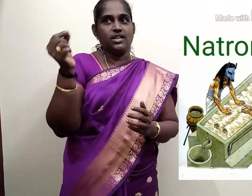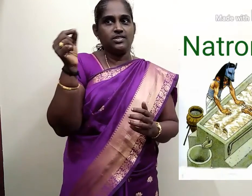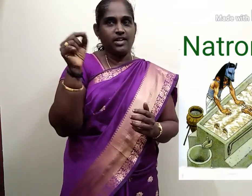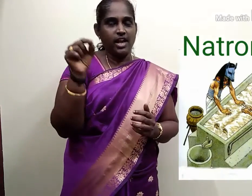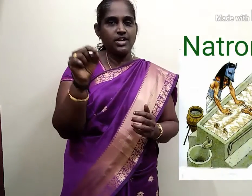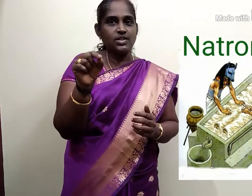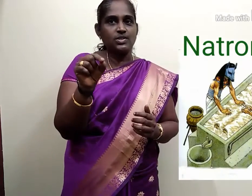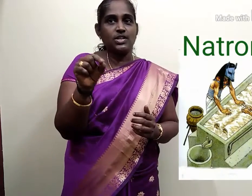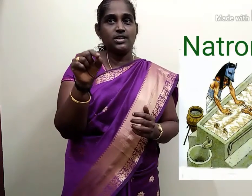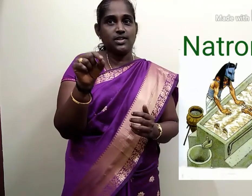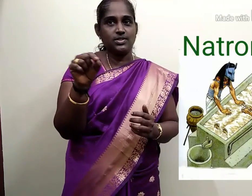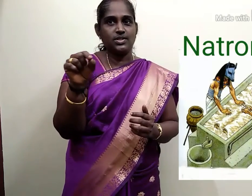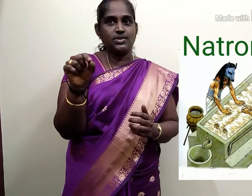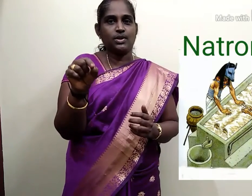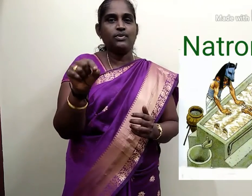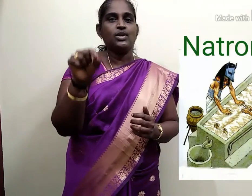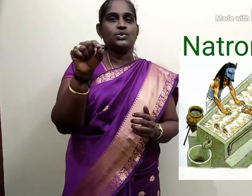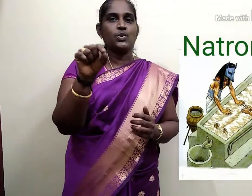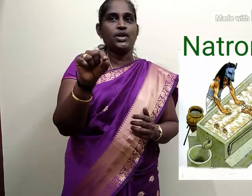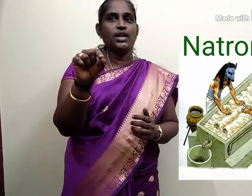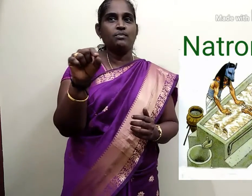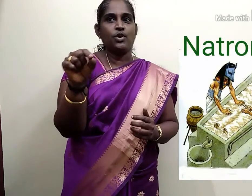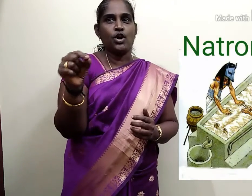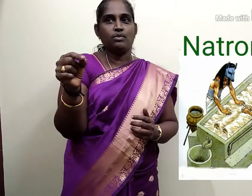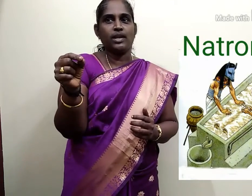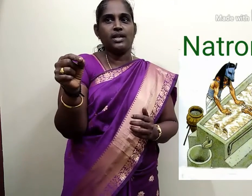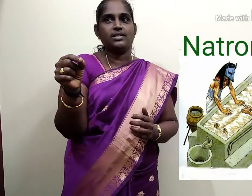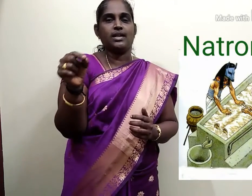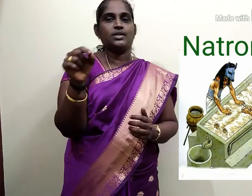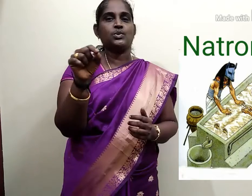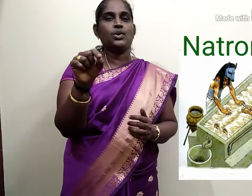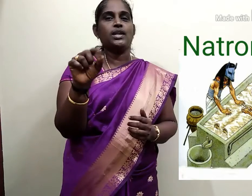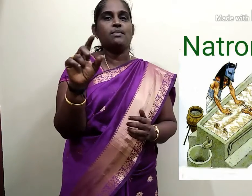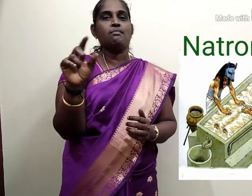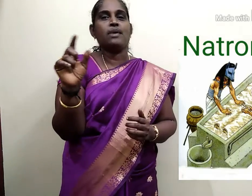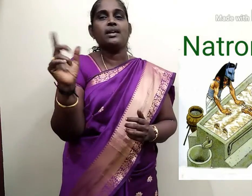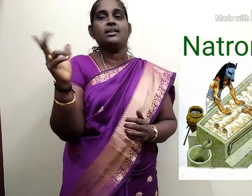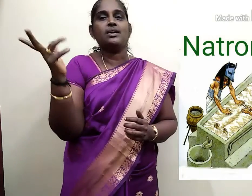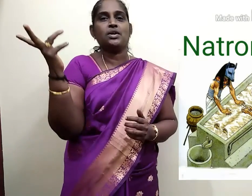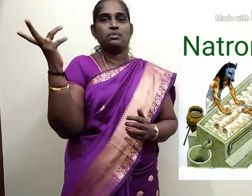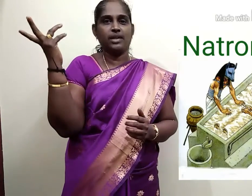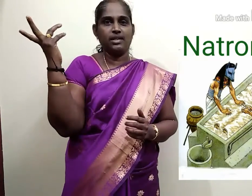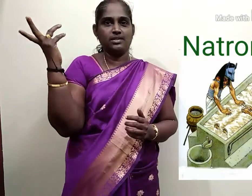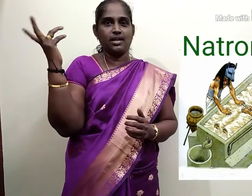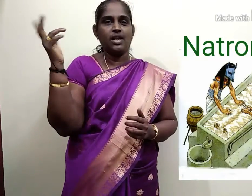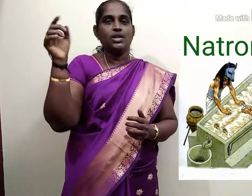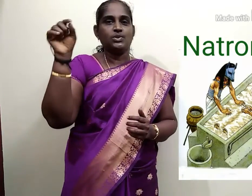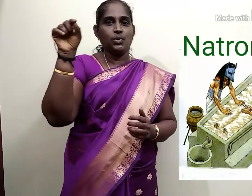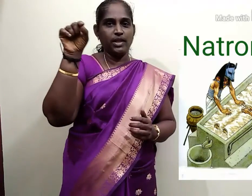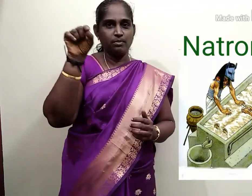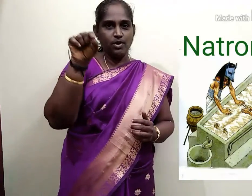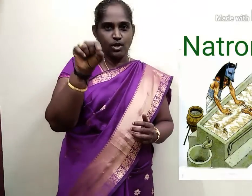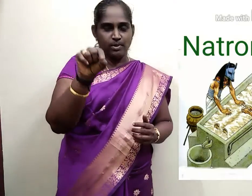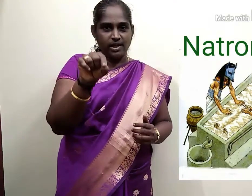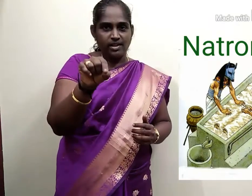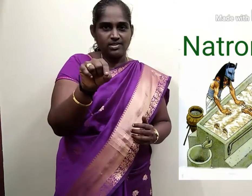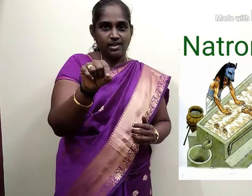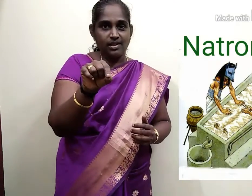This natron salt consists of sodium carbonate and sodium bicarbonate. Sodium carbonate is